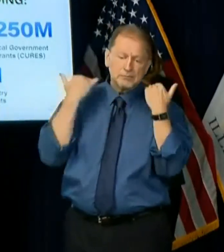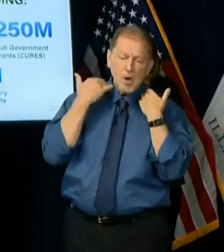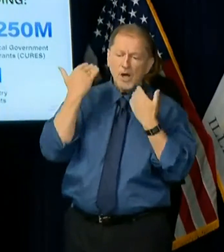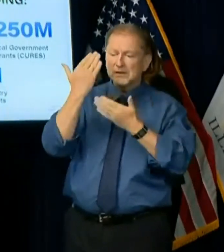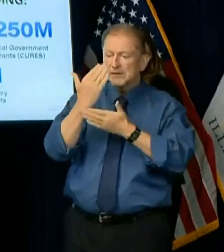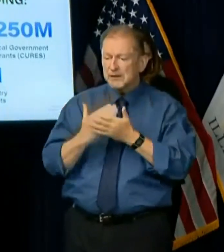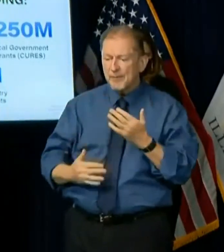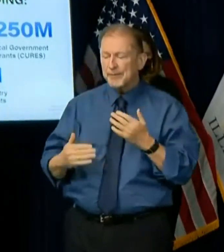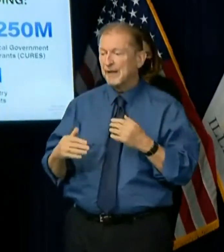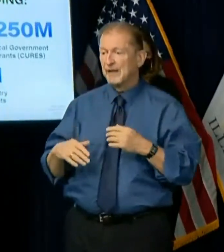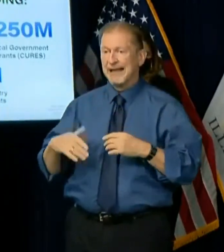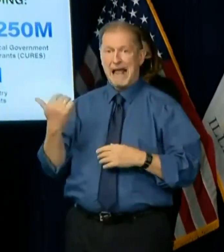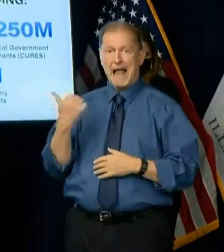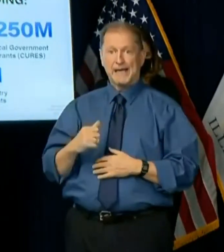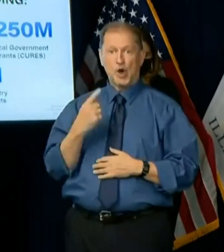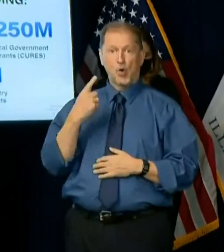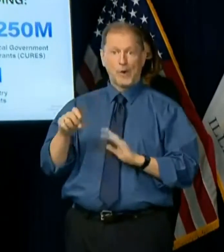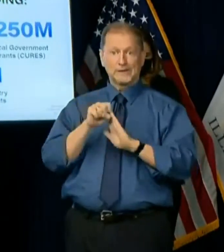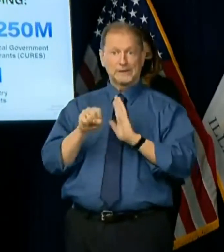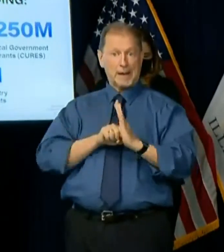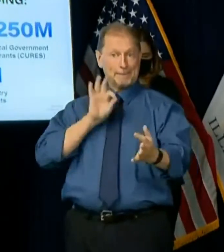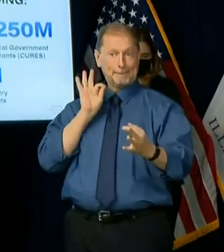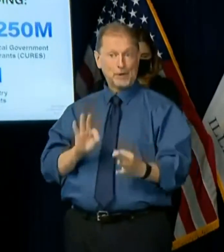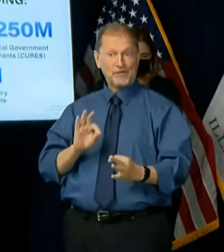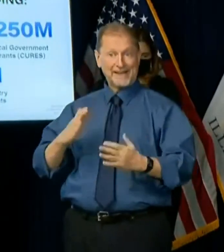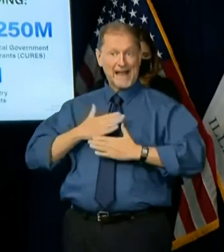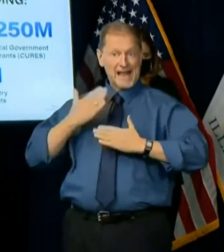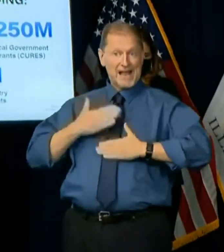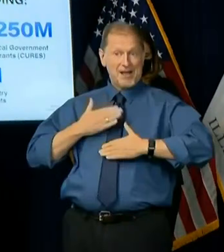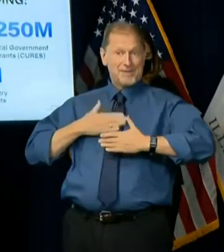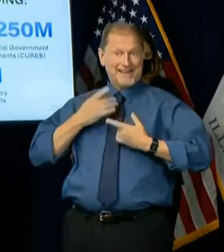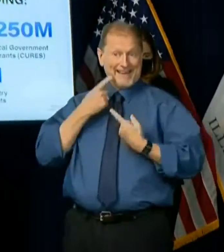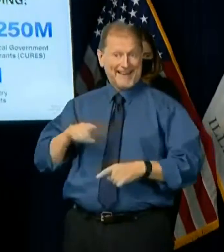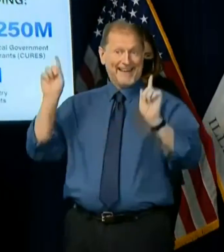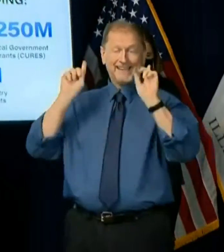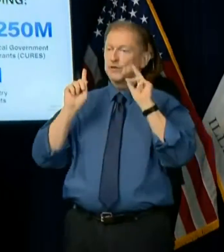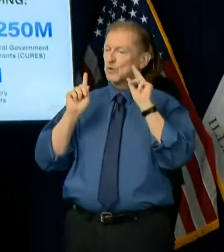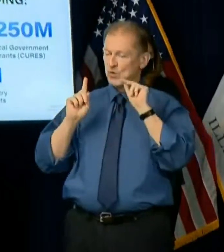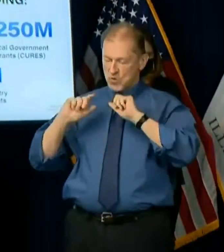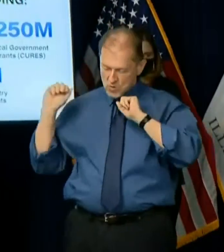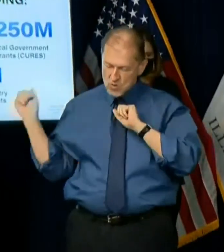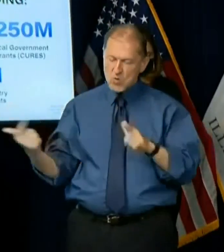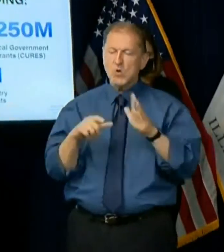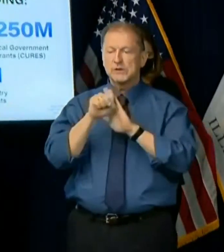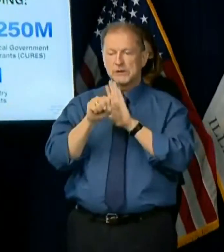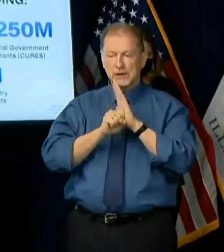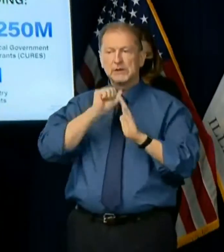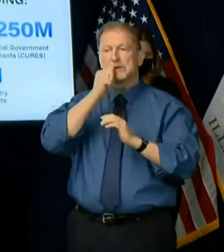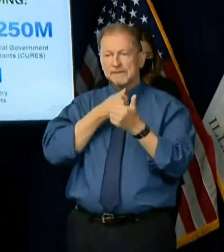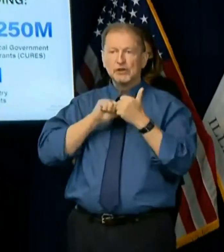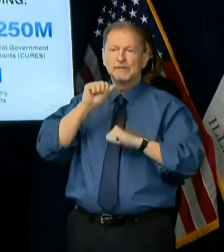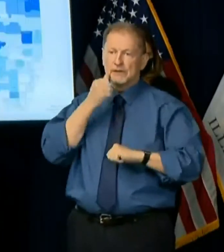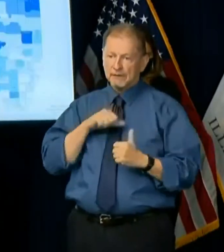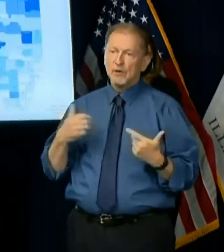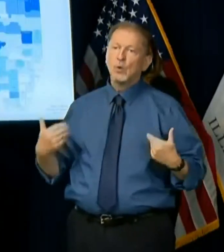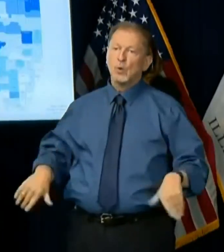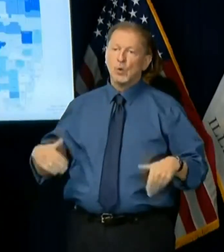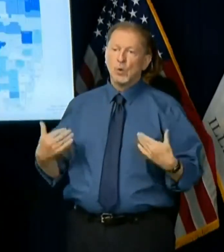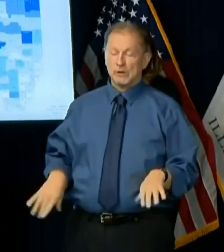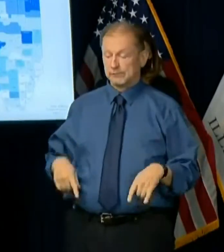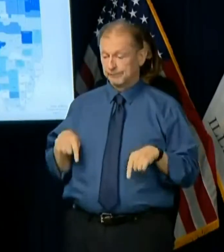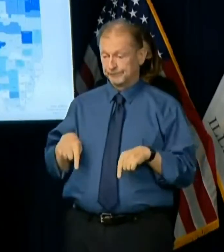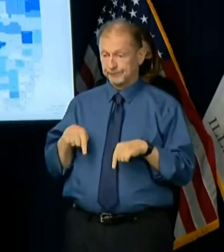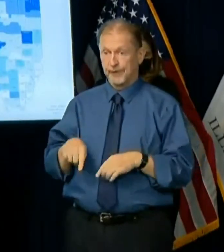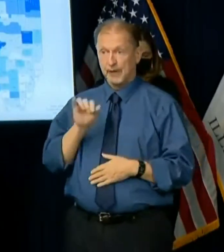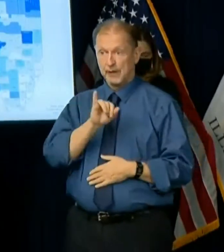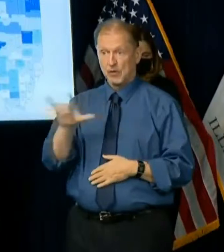No state has been immune to the virus's economic toll. Here in Illinois, we developed